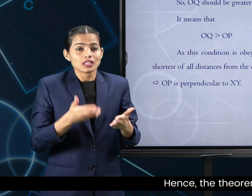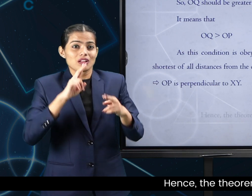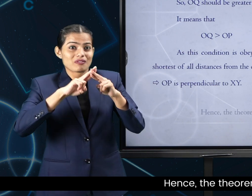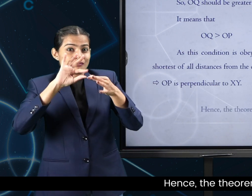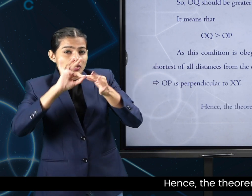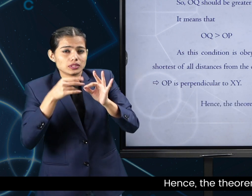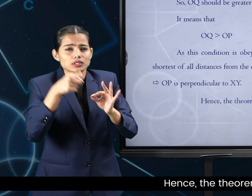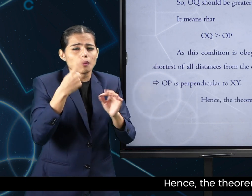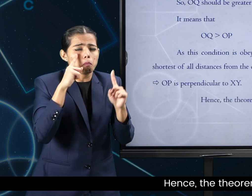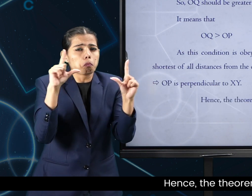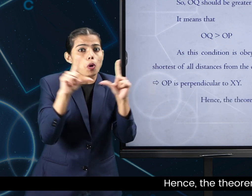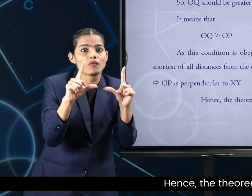Hence, the theorem is proved.